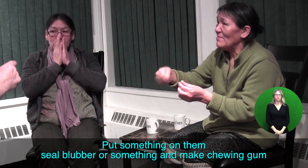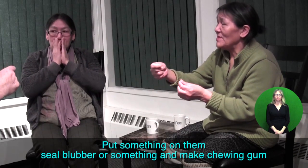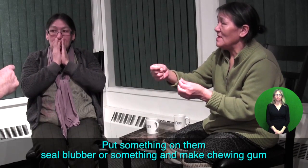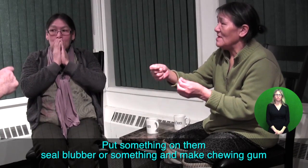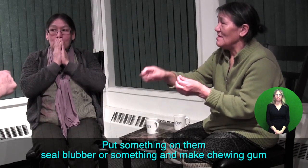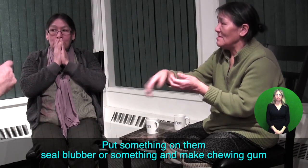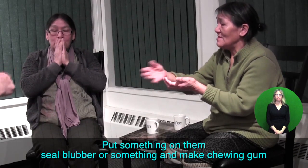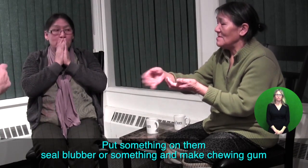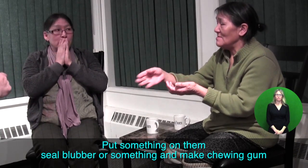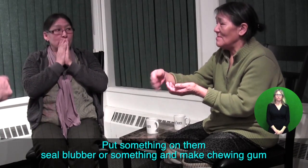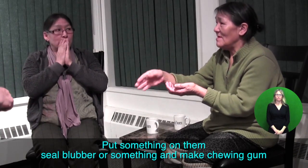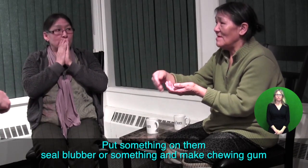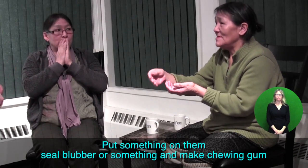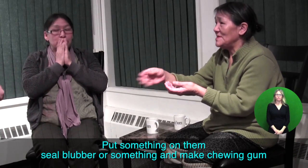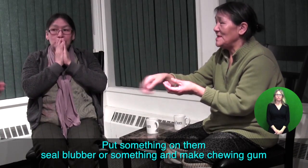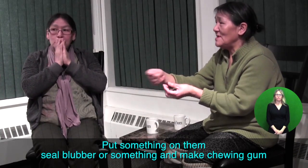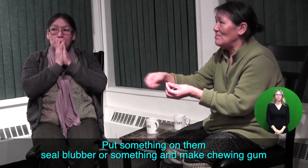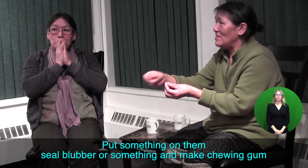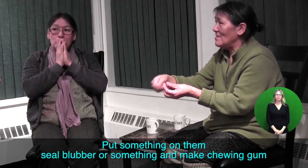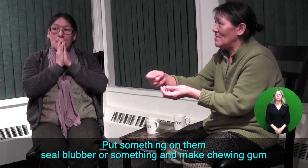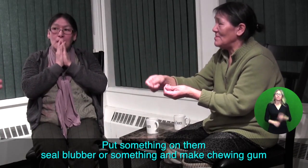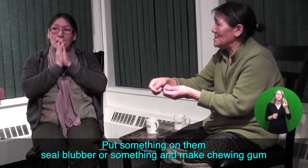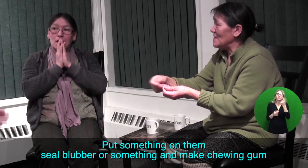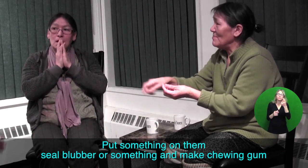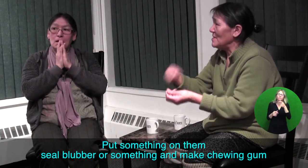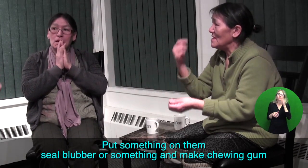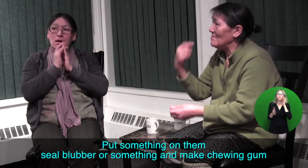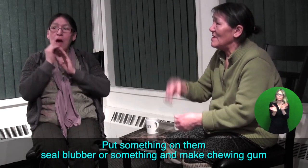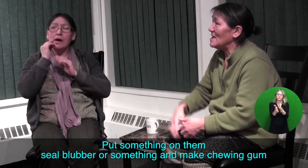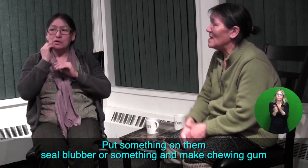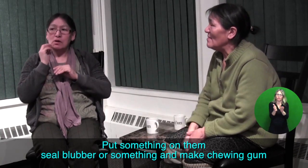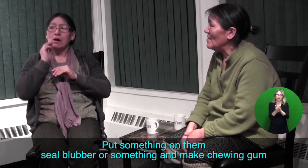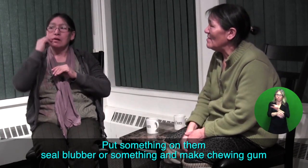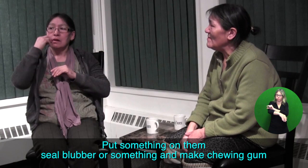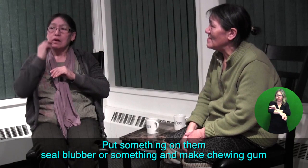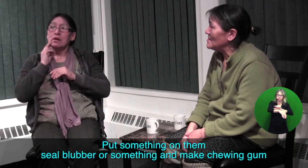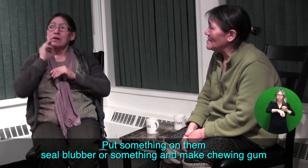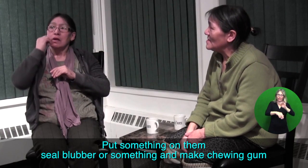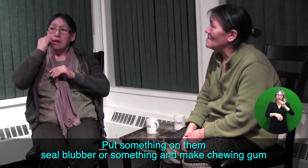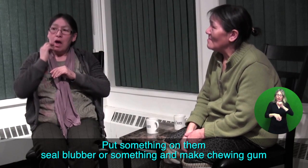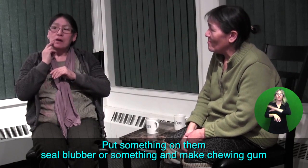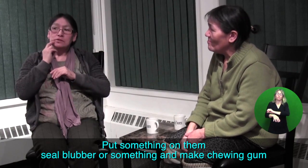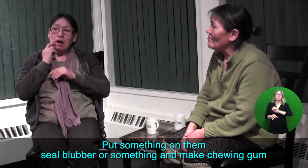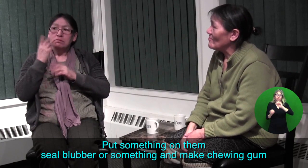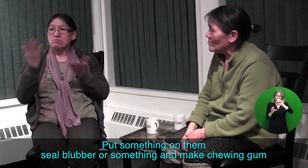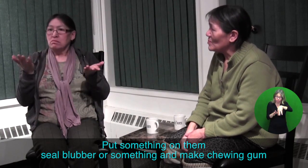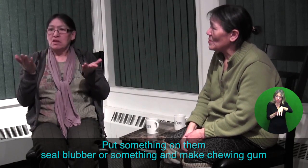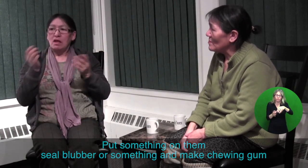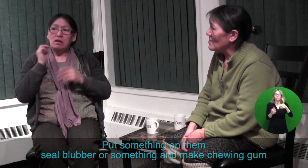Put something, seal blubber or something and make a gum out of it.